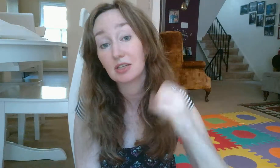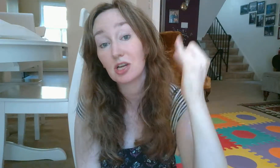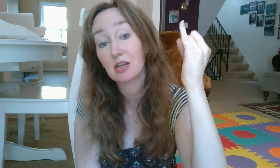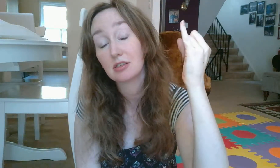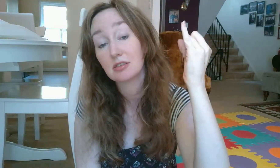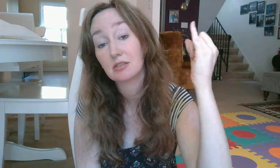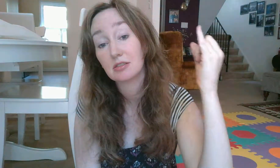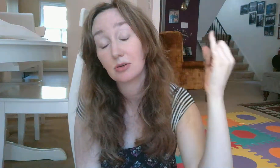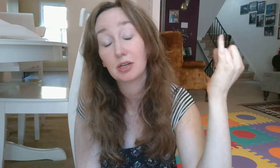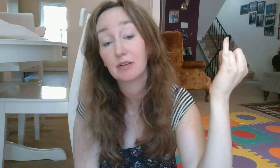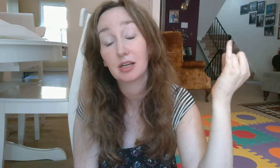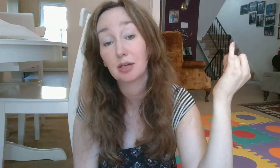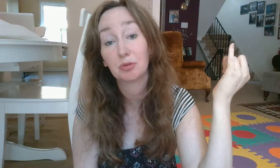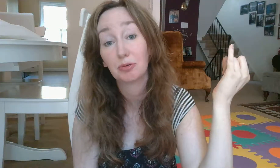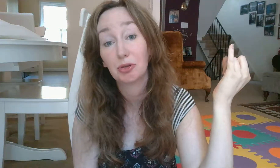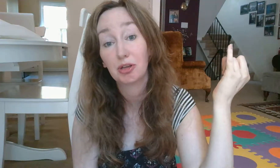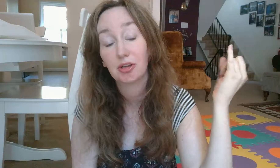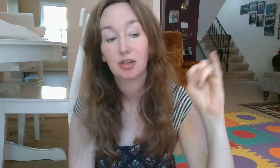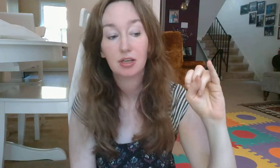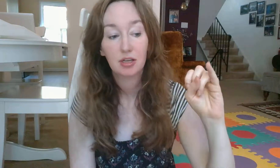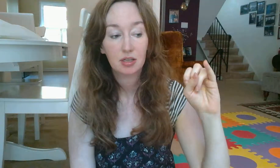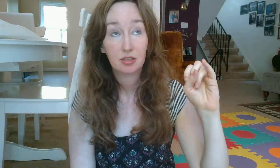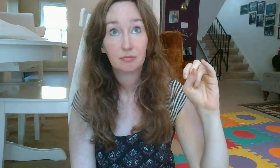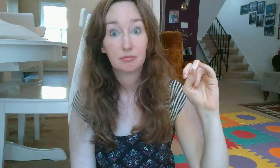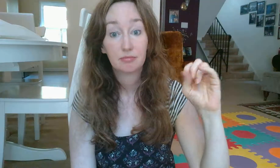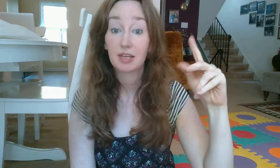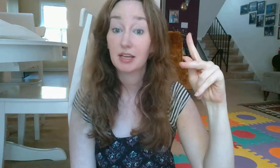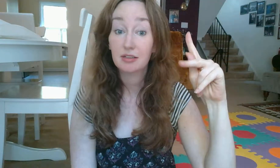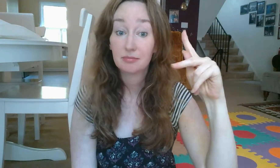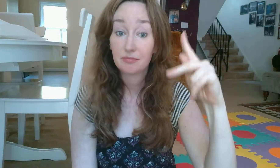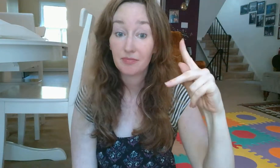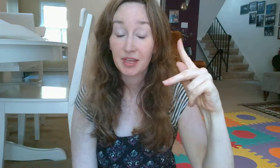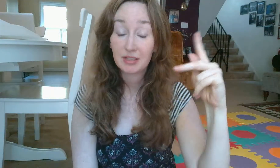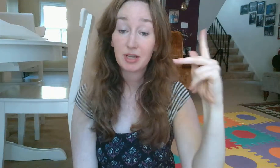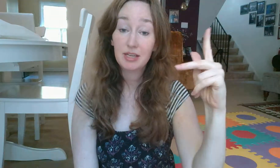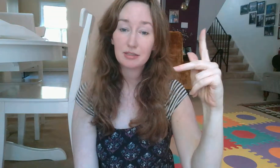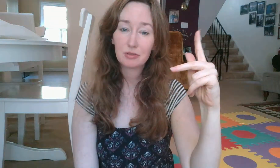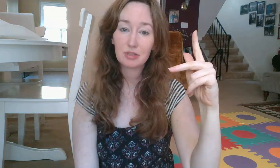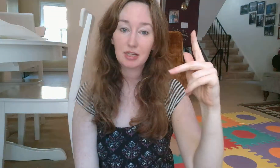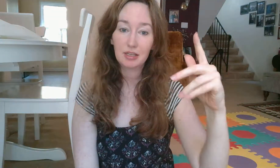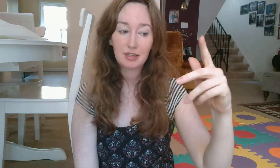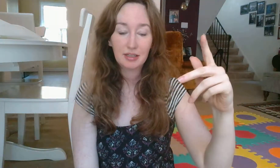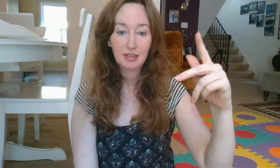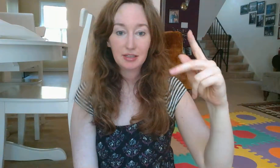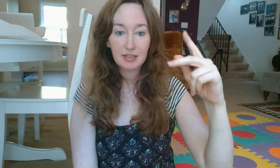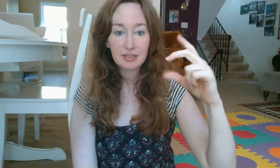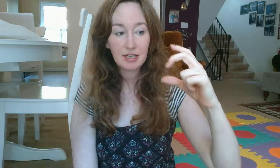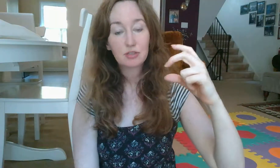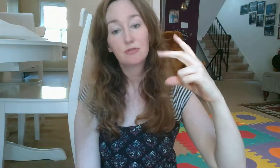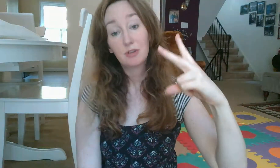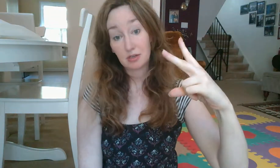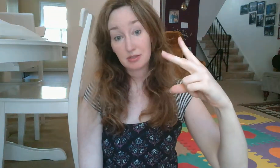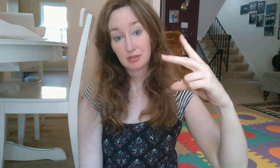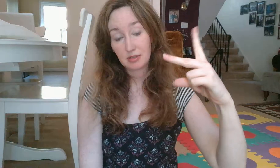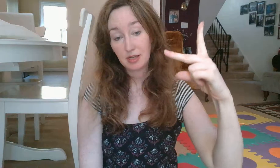a J, or any writing implement, really. K. Now K is a little tricky. Take 2 fingers